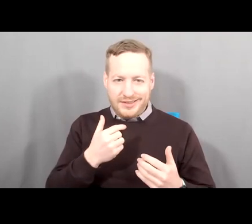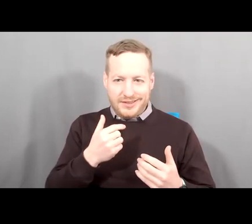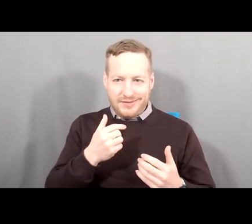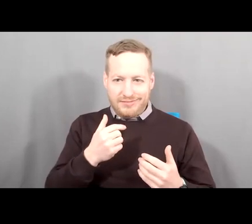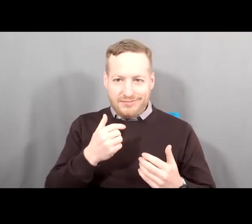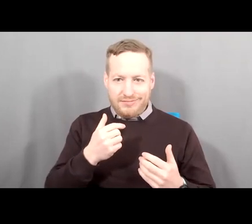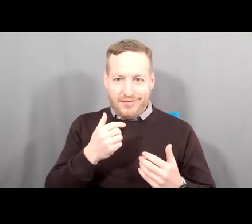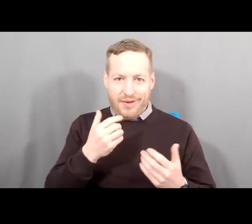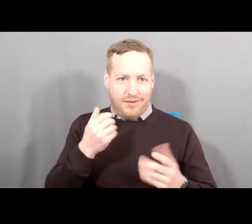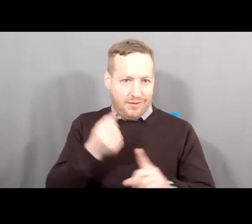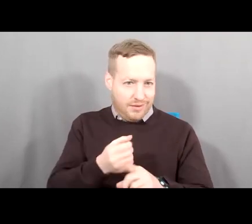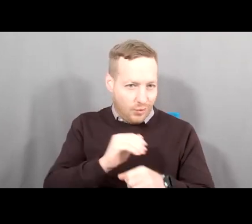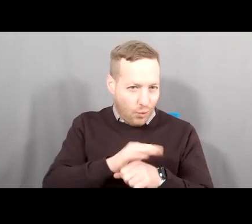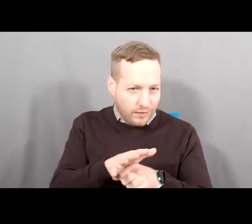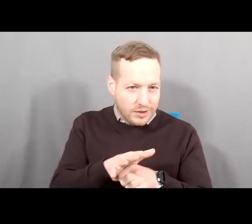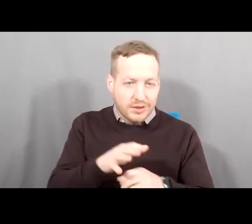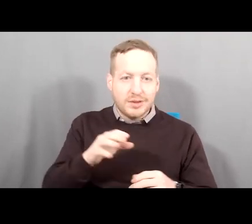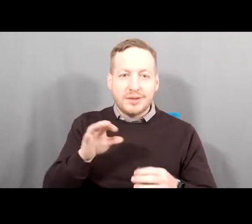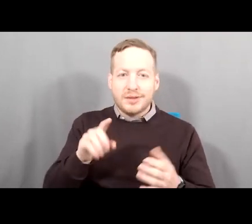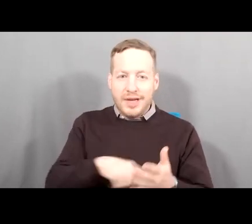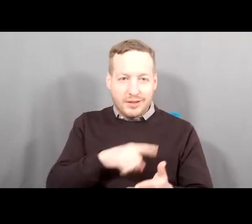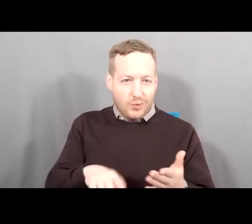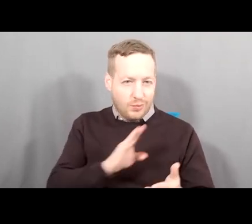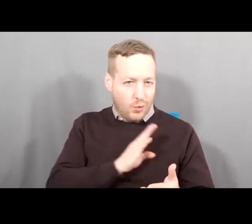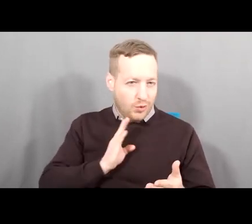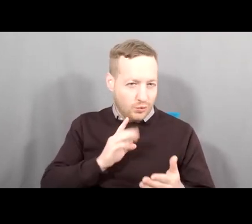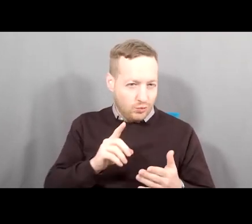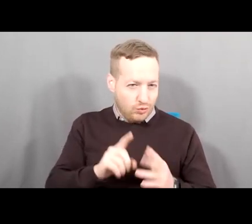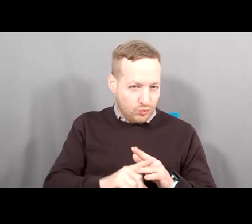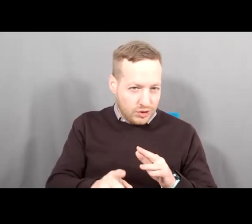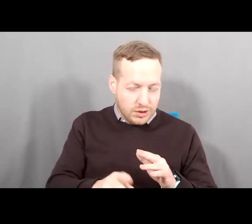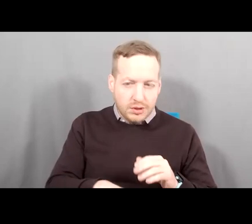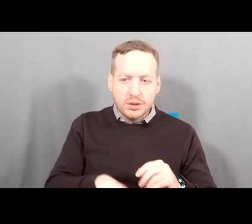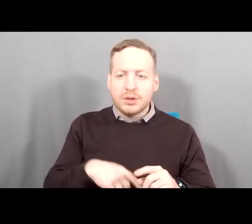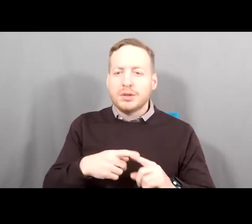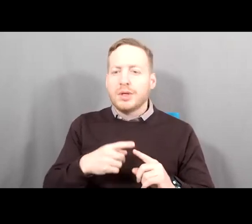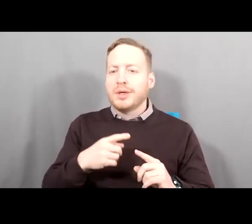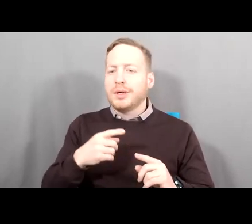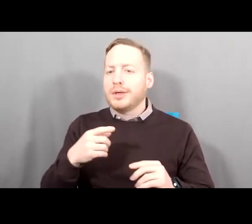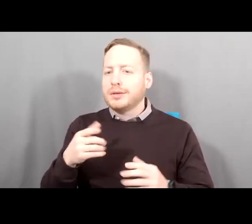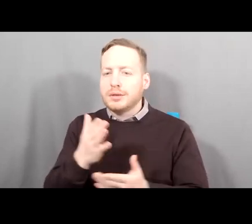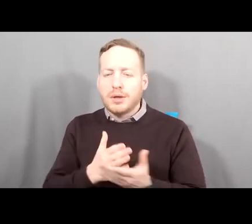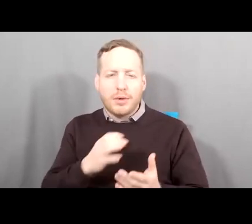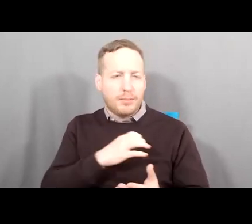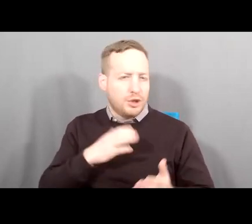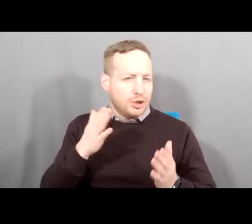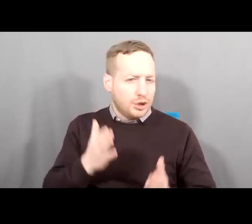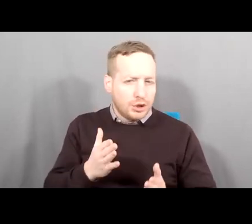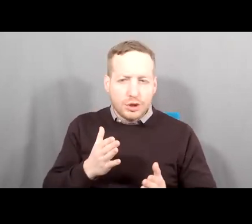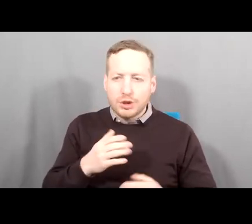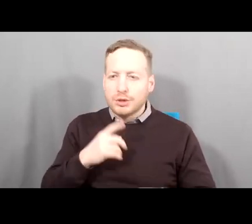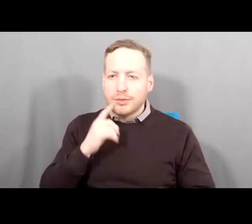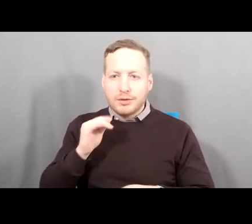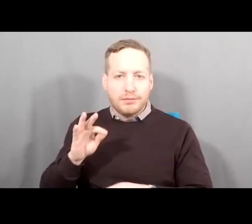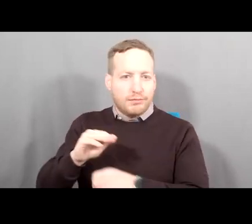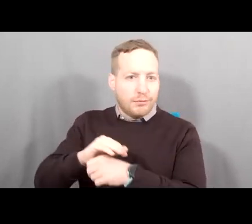Of course, last year, due to COVID, the board retreat had to be canceled.